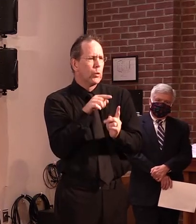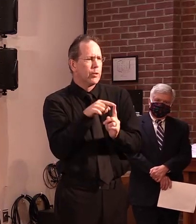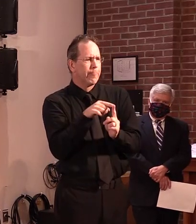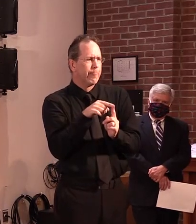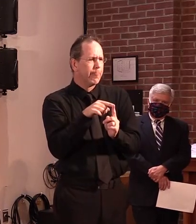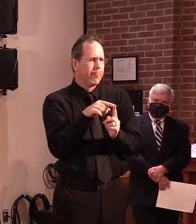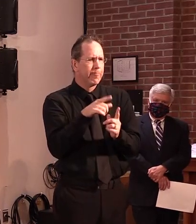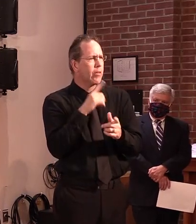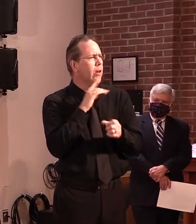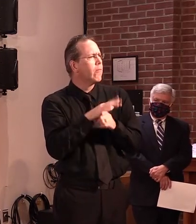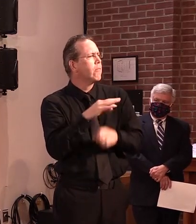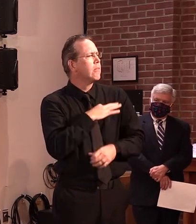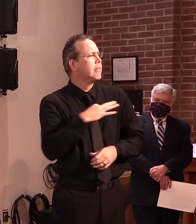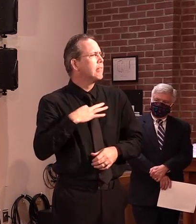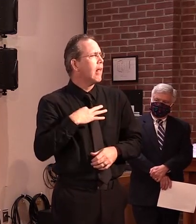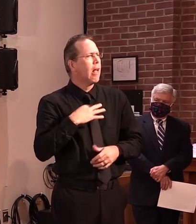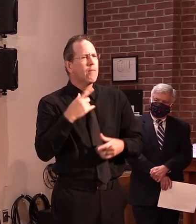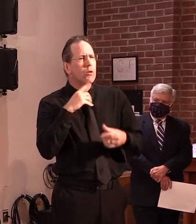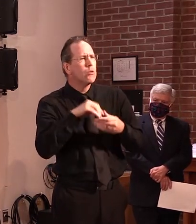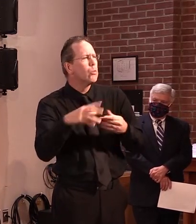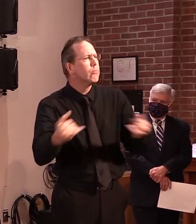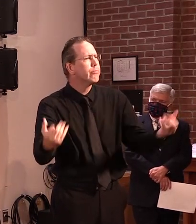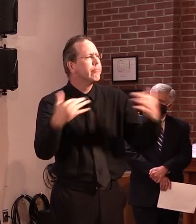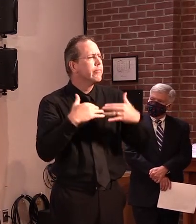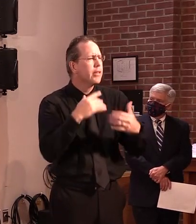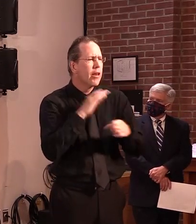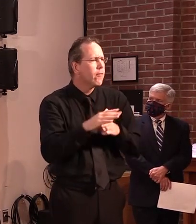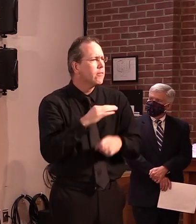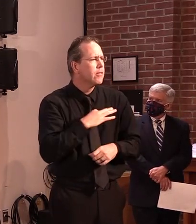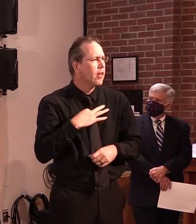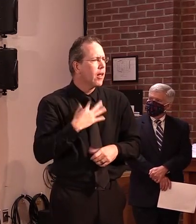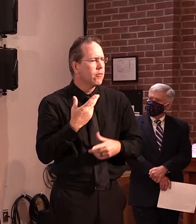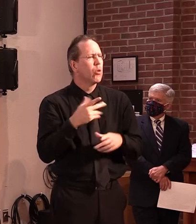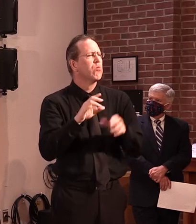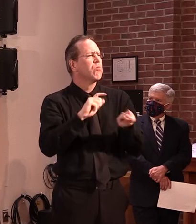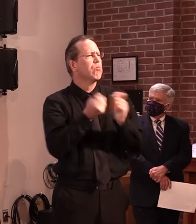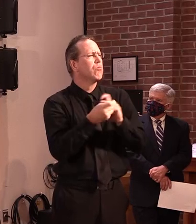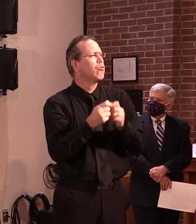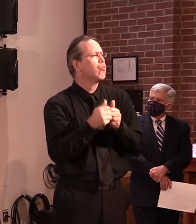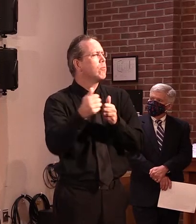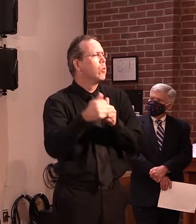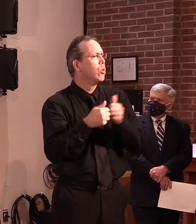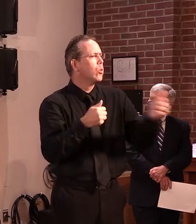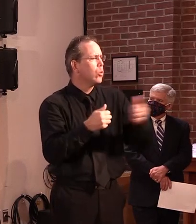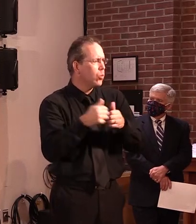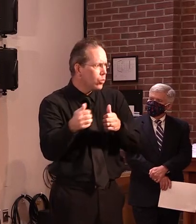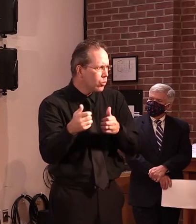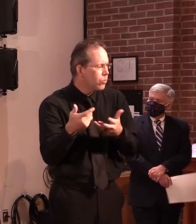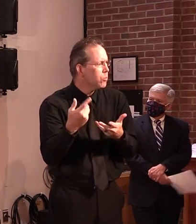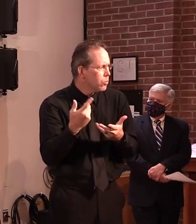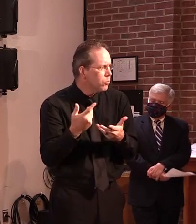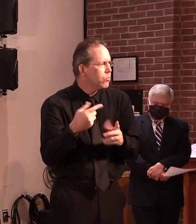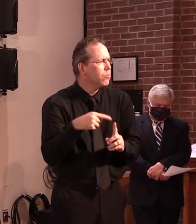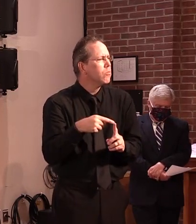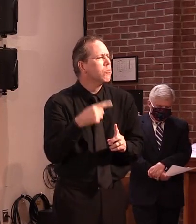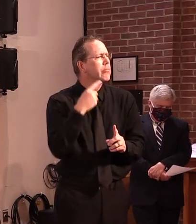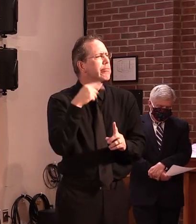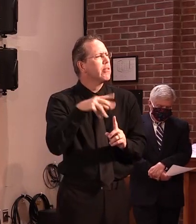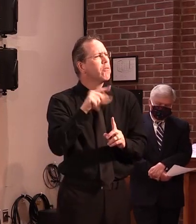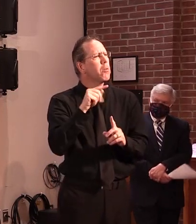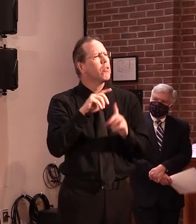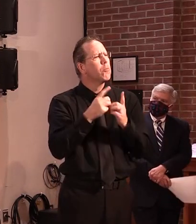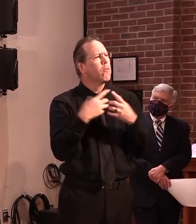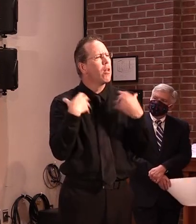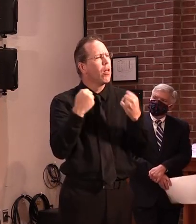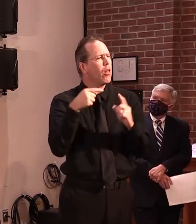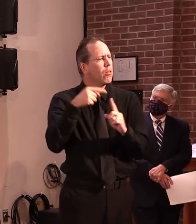the health department help out in a situation like this to try to streamline the testing for the teachers and the staff so that they're not on their